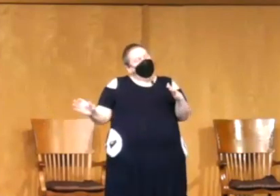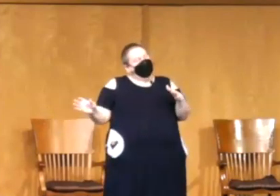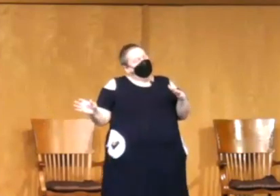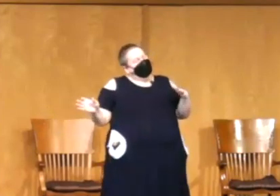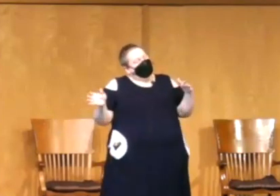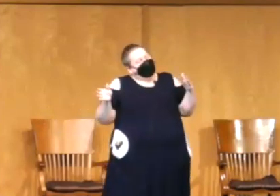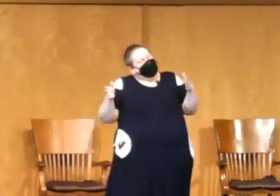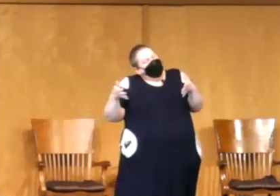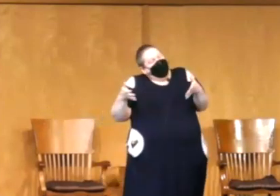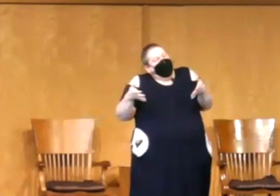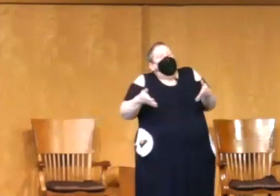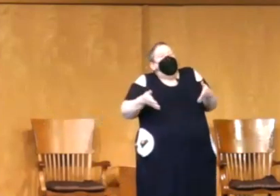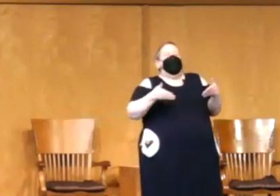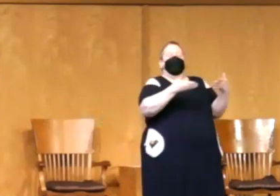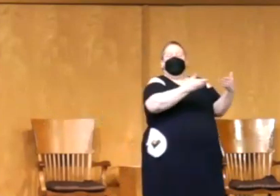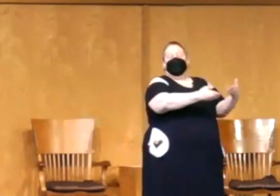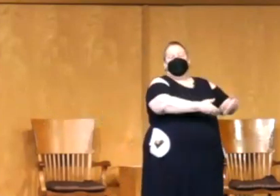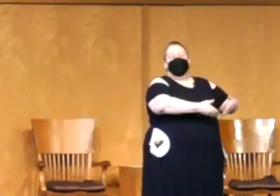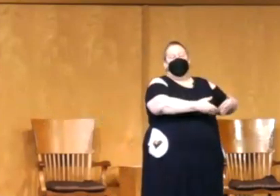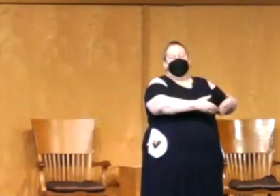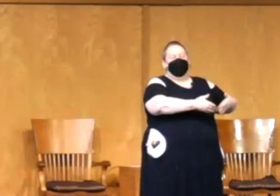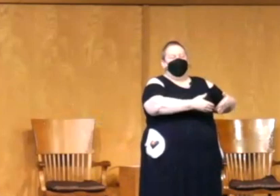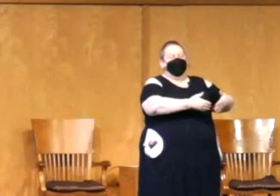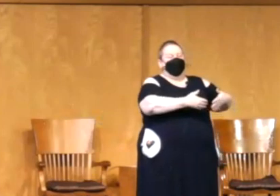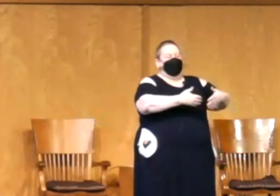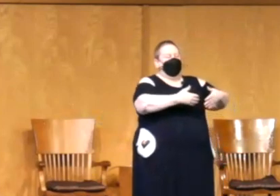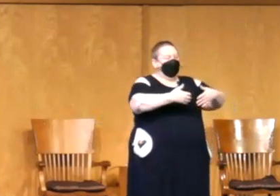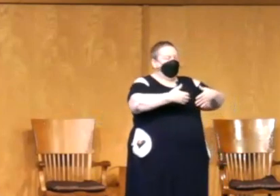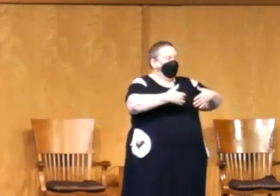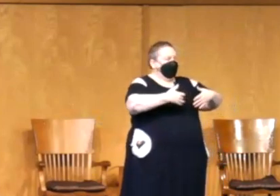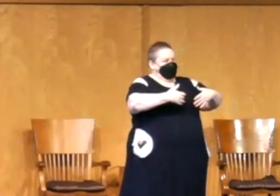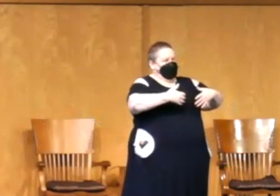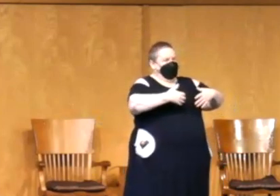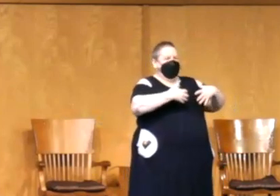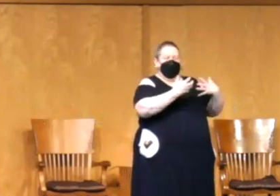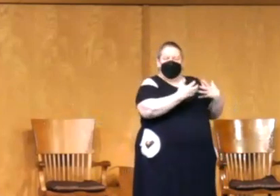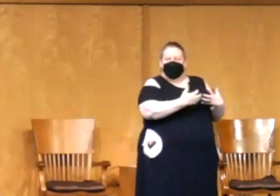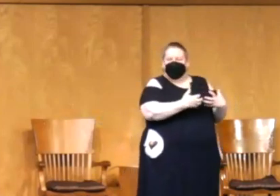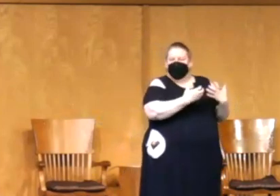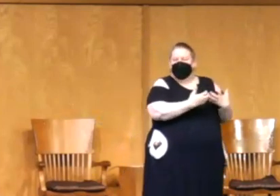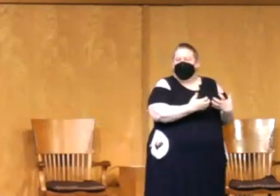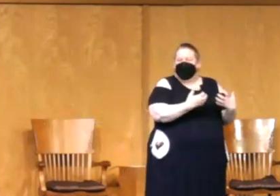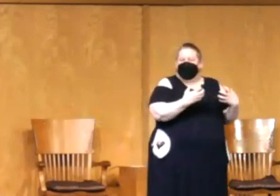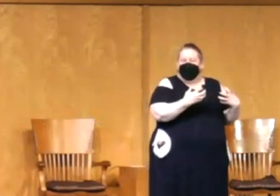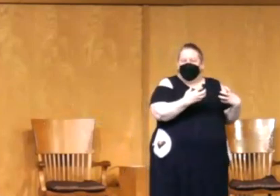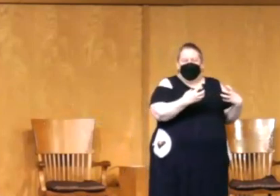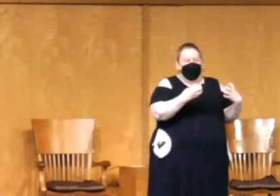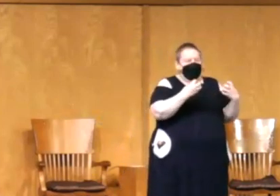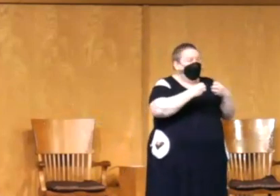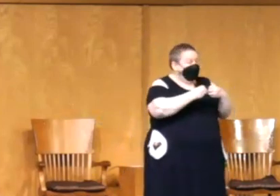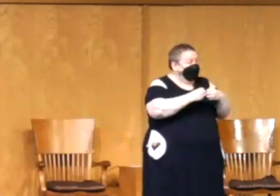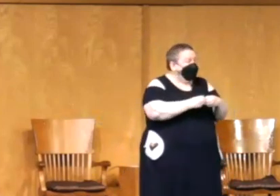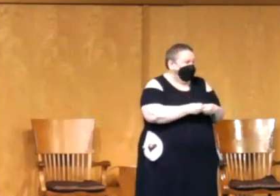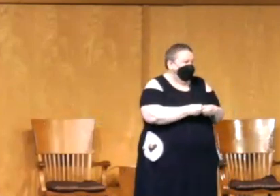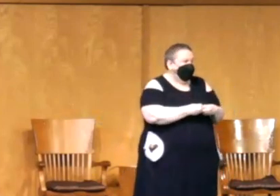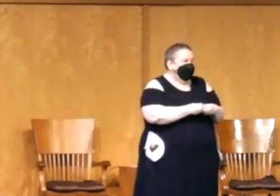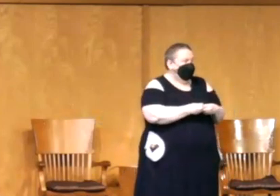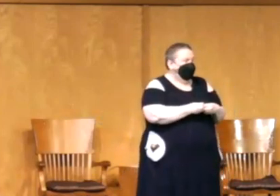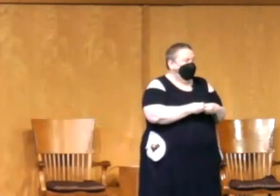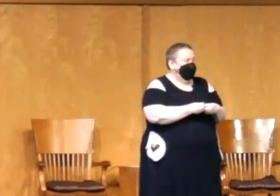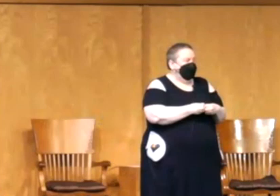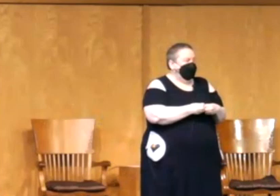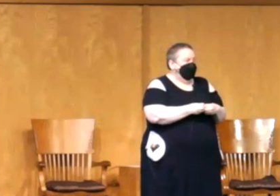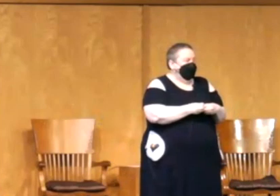And the way this word has been co-opted by certain powerful and noisy minority